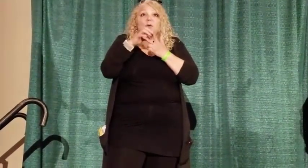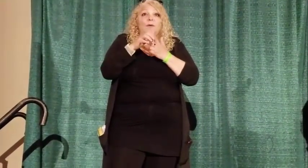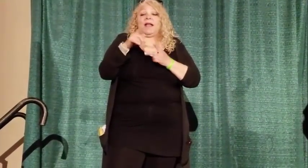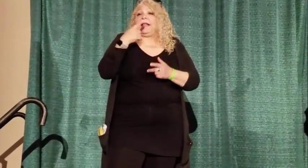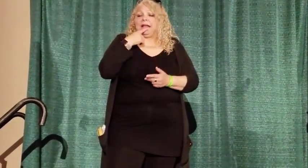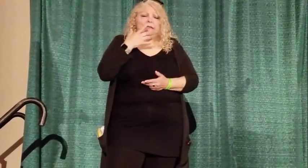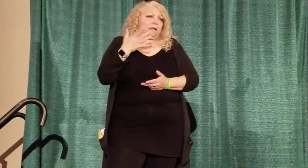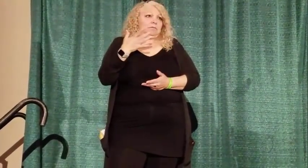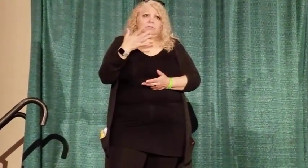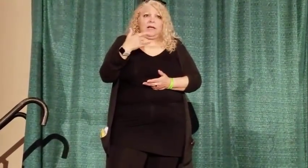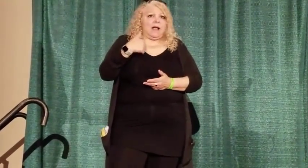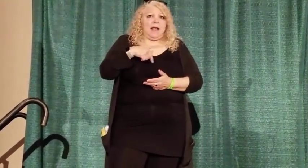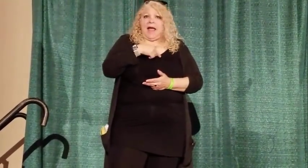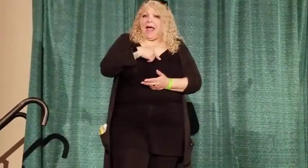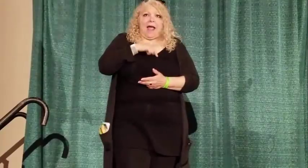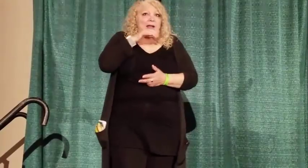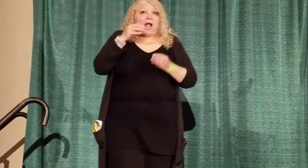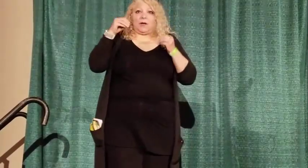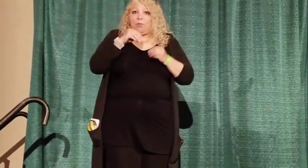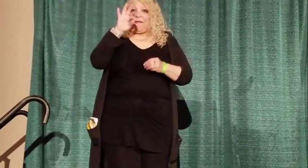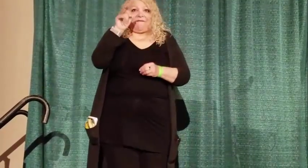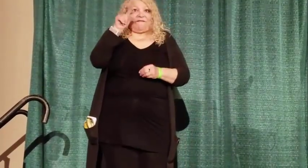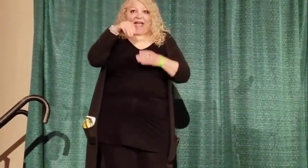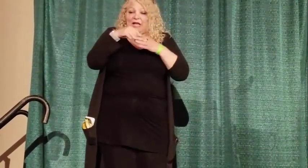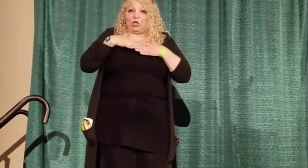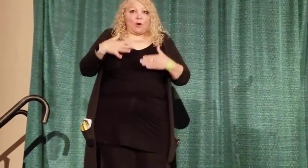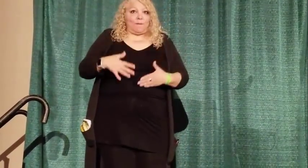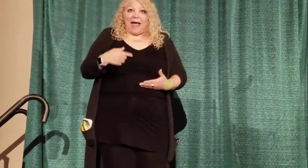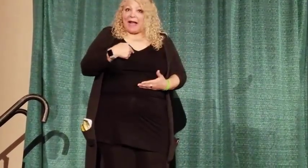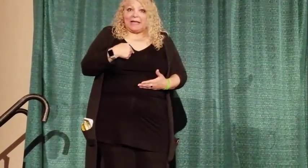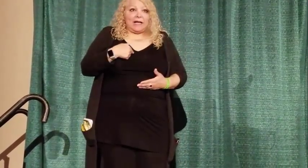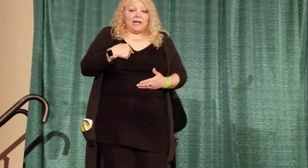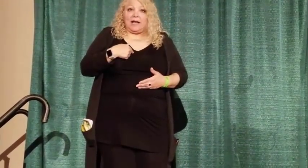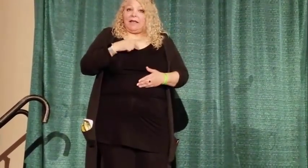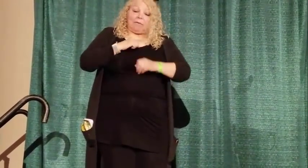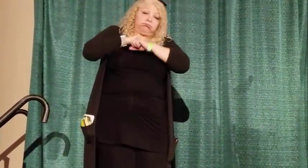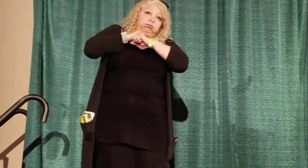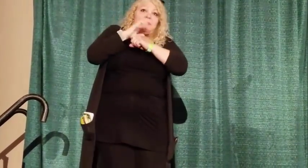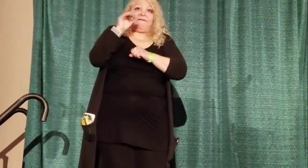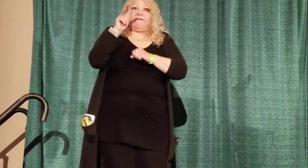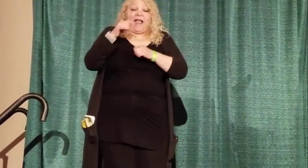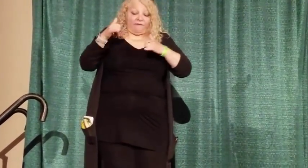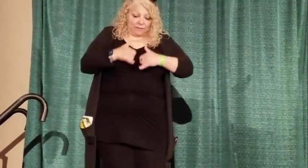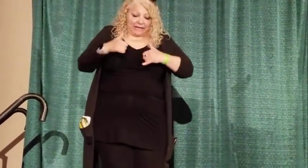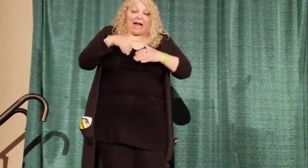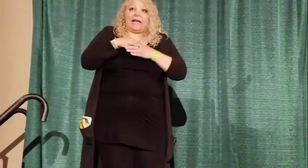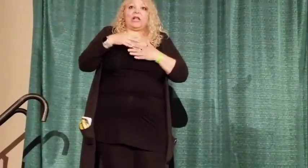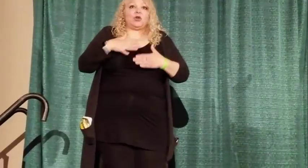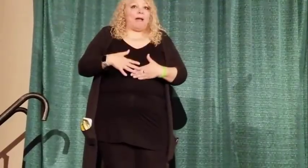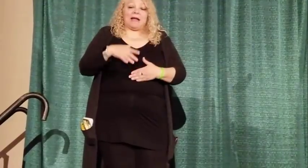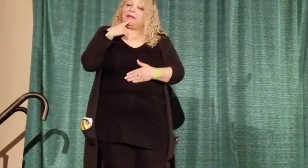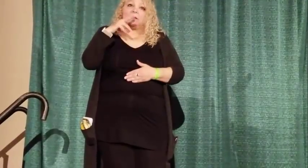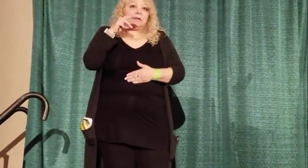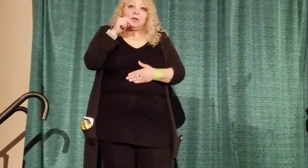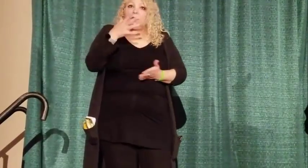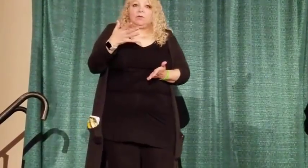way, Jose, I'm not letting you put fat on your body. They inhibit the storage of fat. They say, no way, Jose,